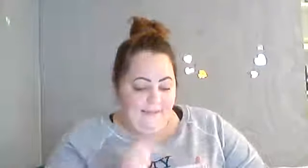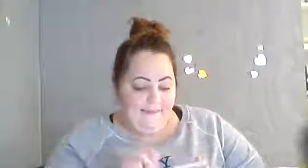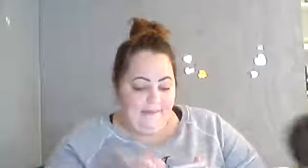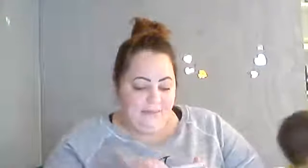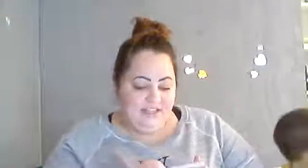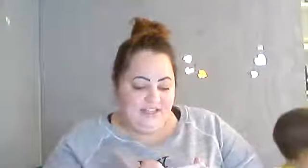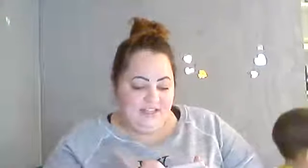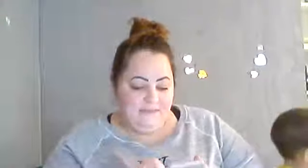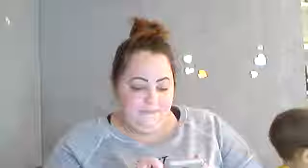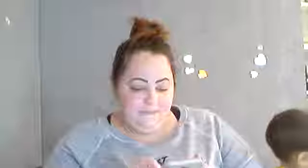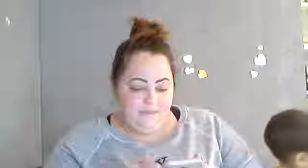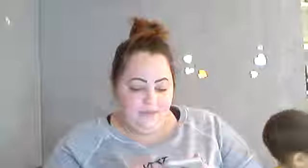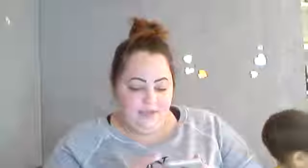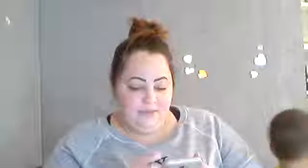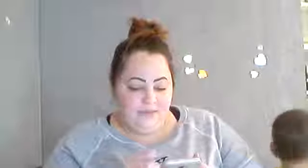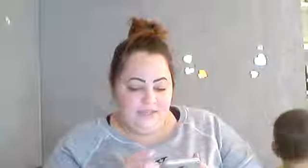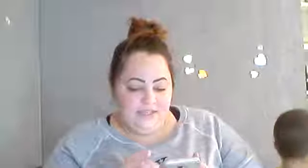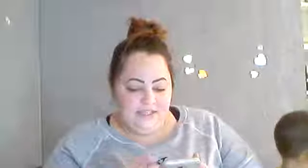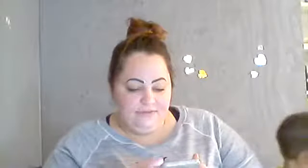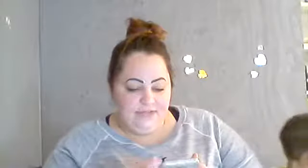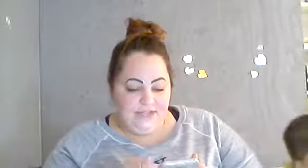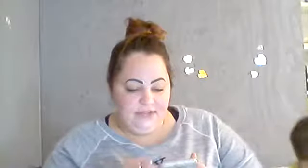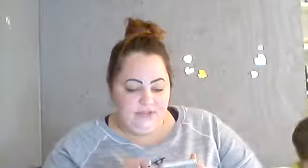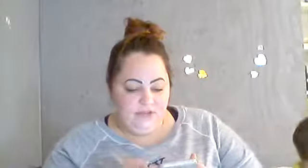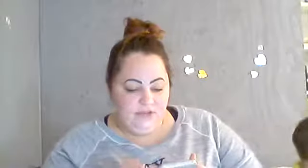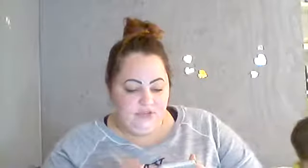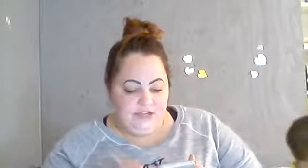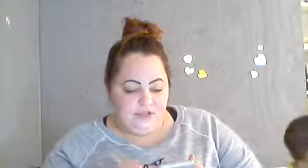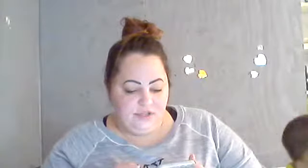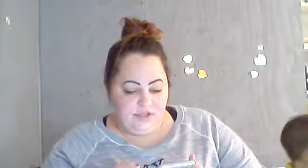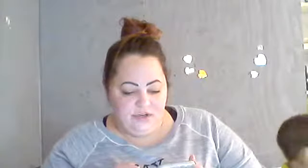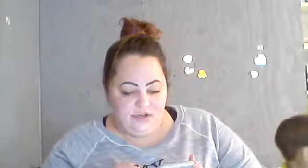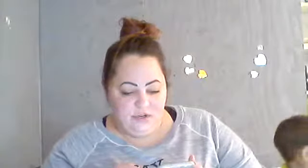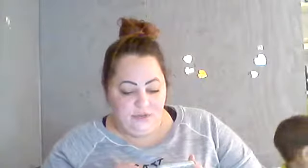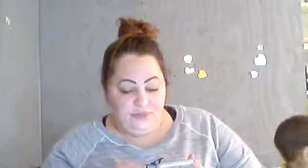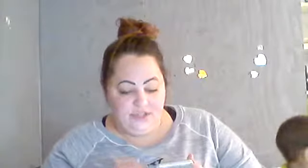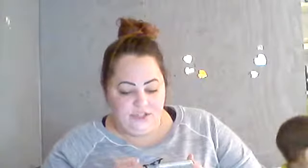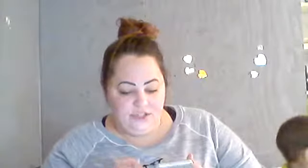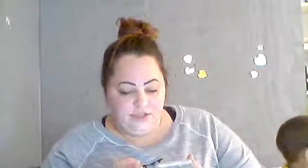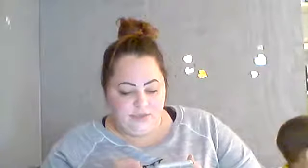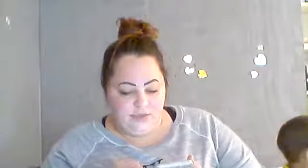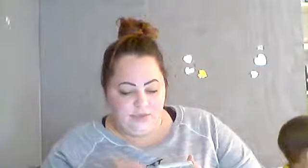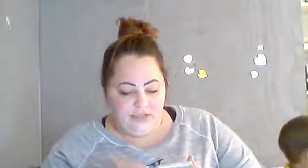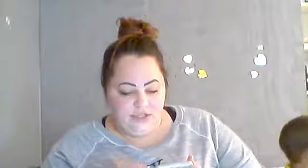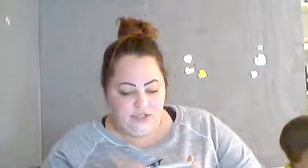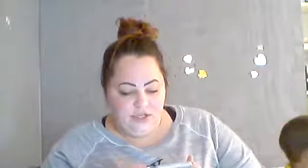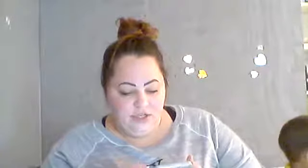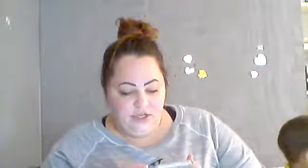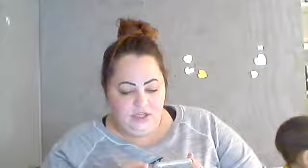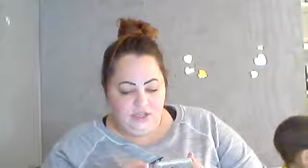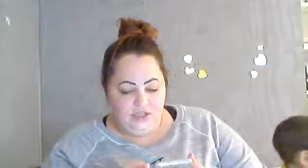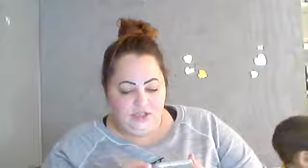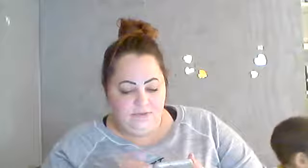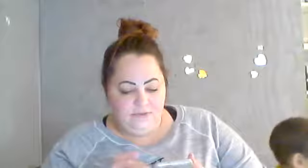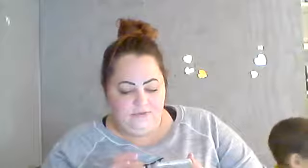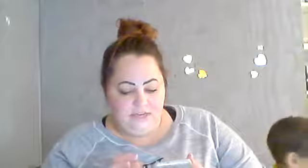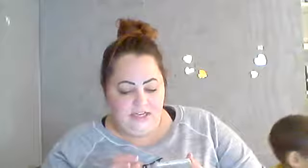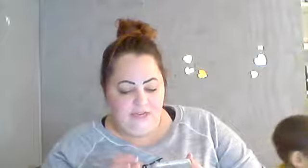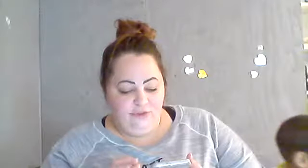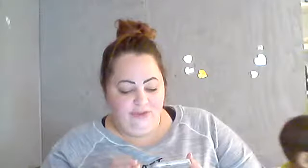Yep, this is him. Sometimes he has different guests, but usually Rachel's on there. Or Rach. She goes by Rach. She's super funny. He reminds